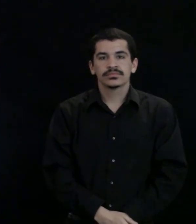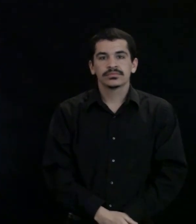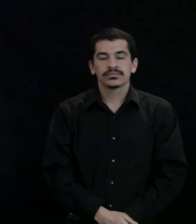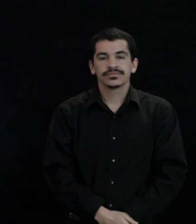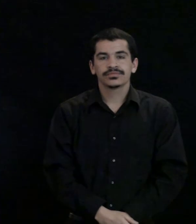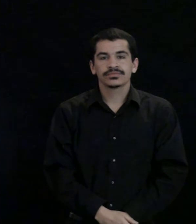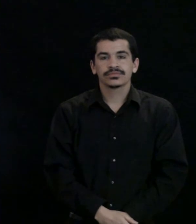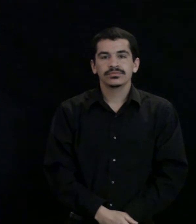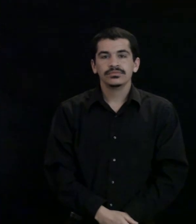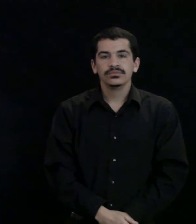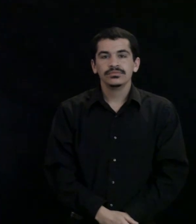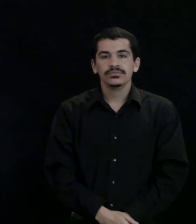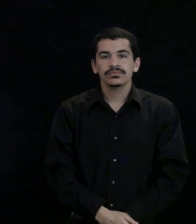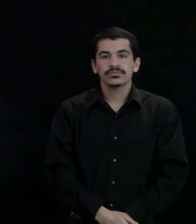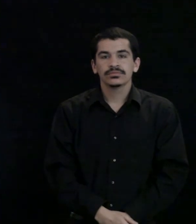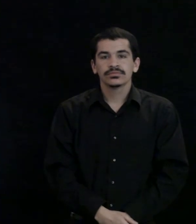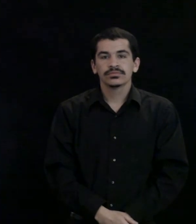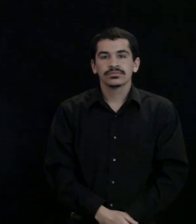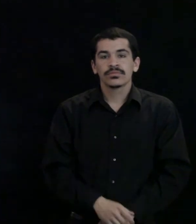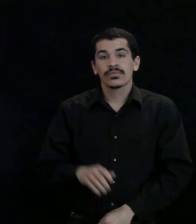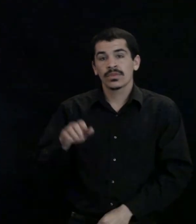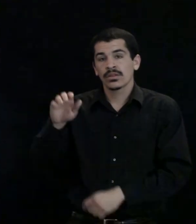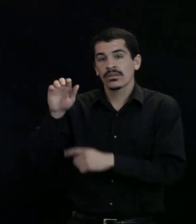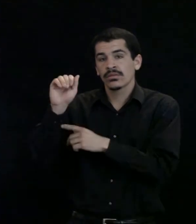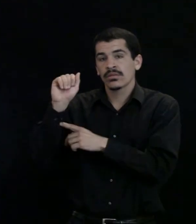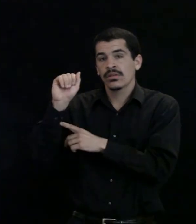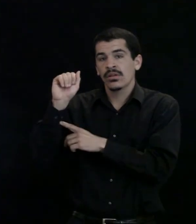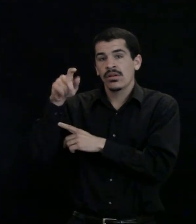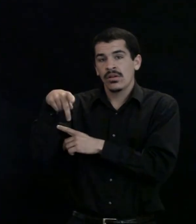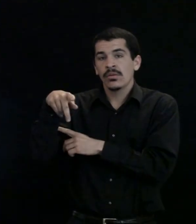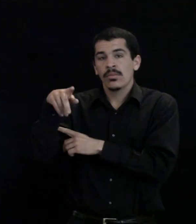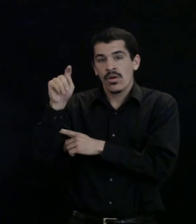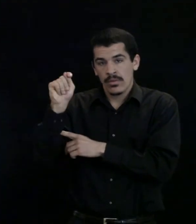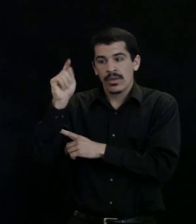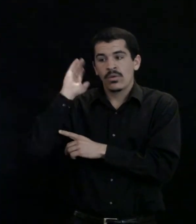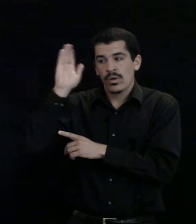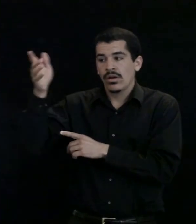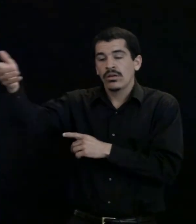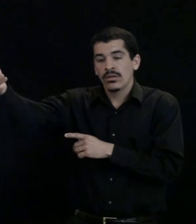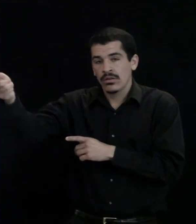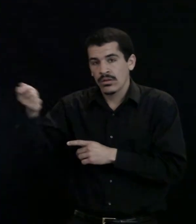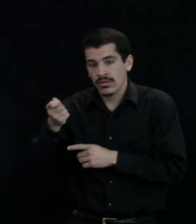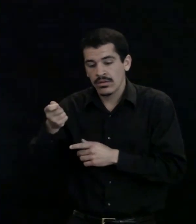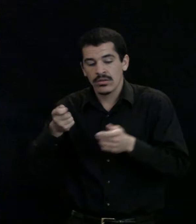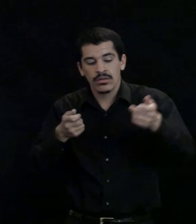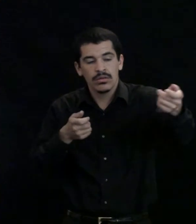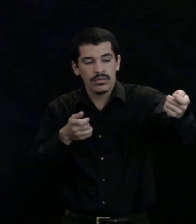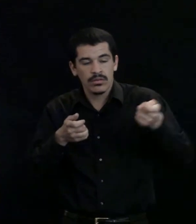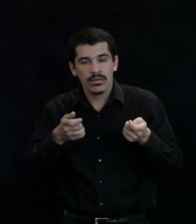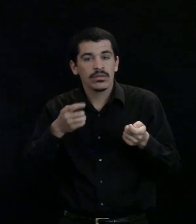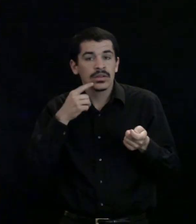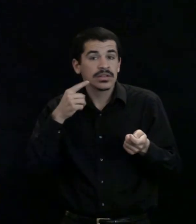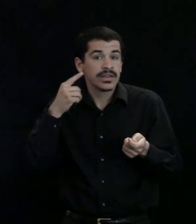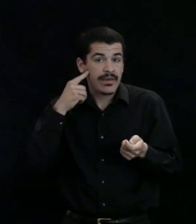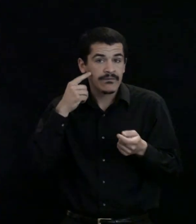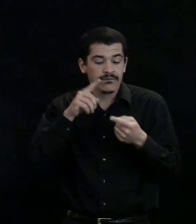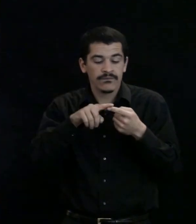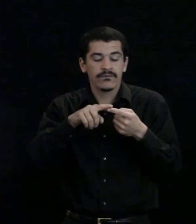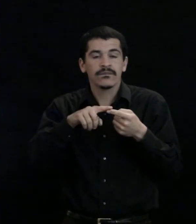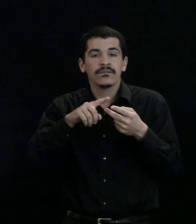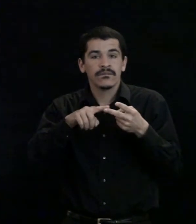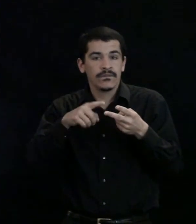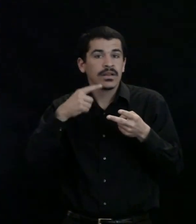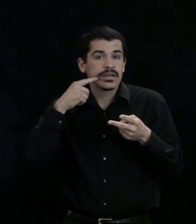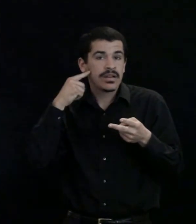The housing complex will attract deaf, deafblind, and hard of hearing people